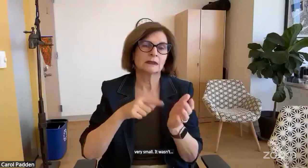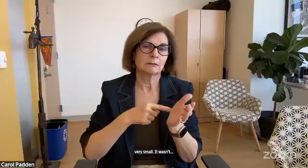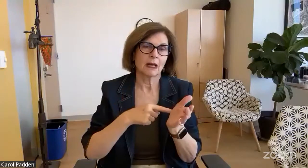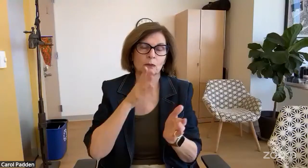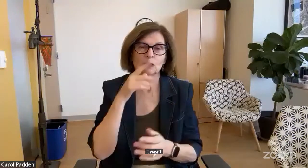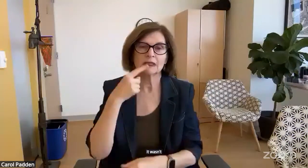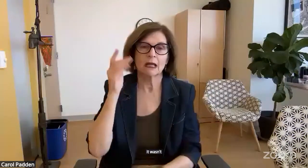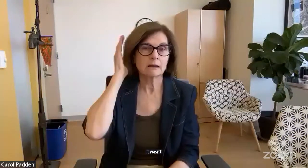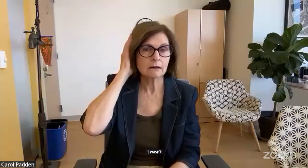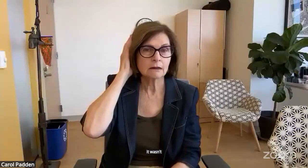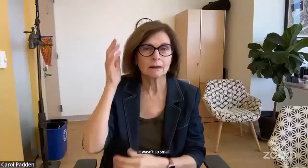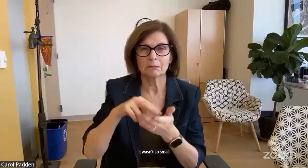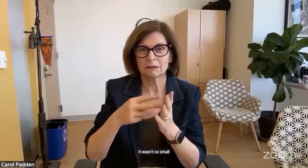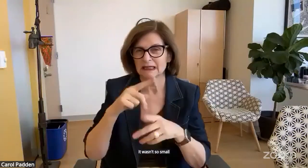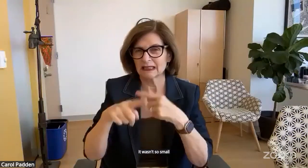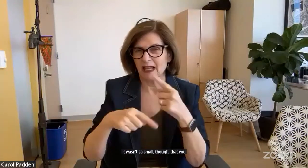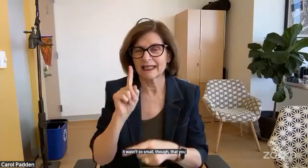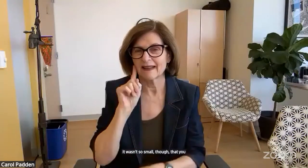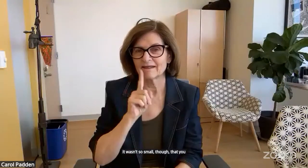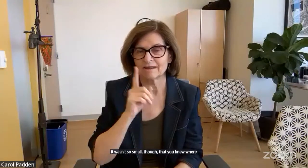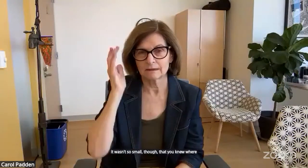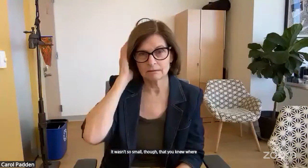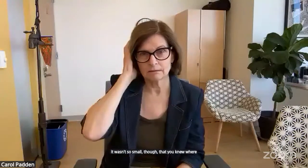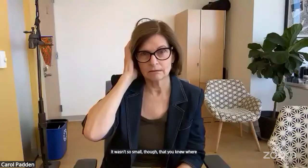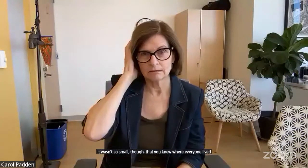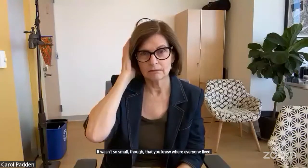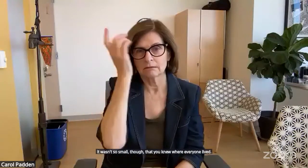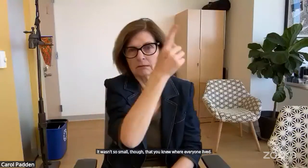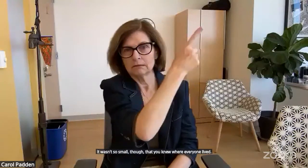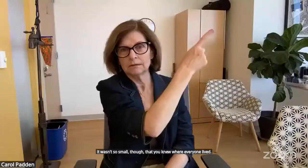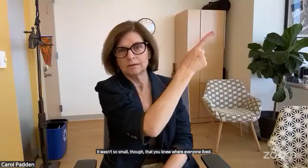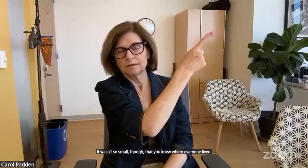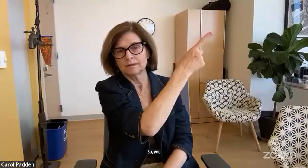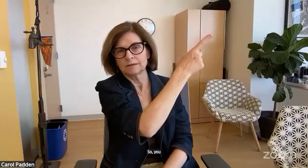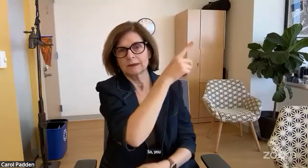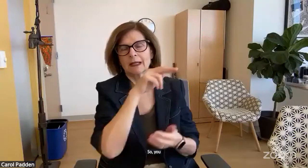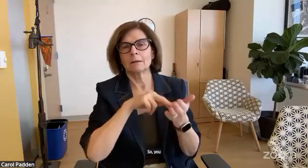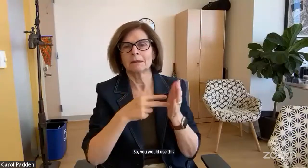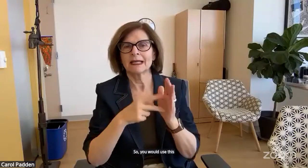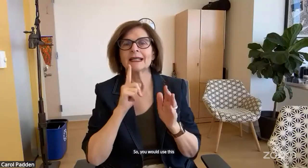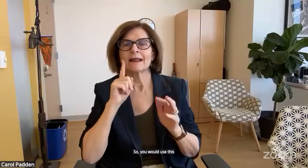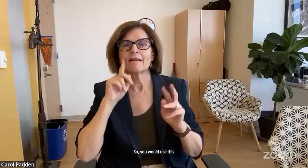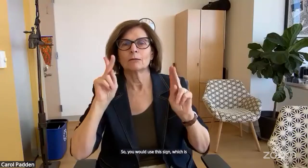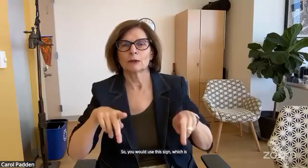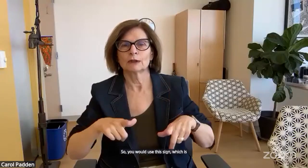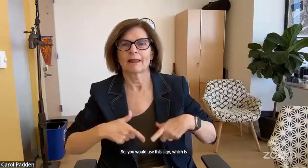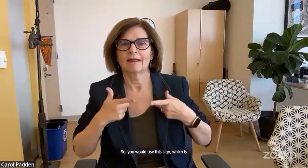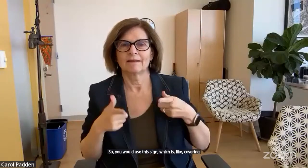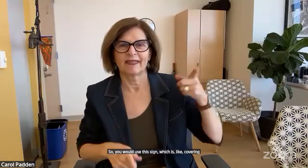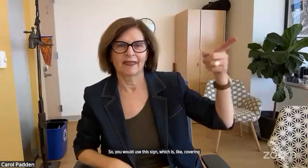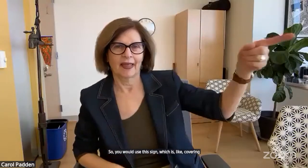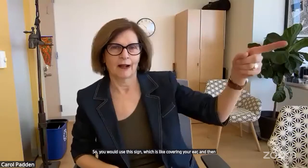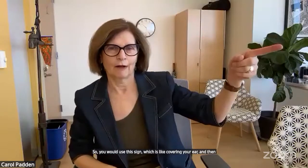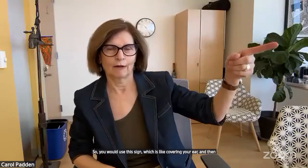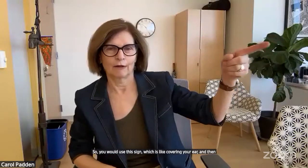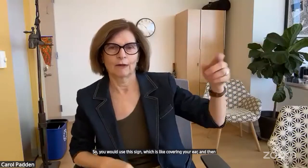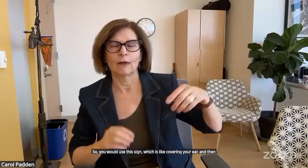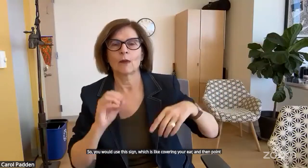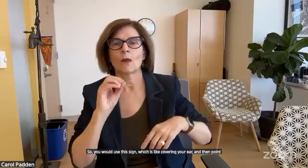It wasn't so small though that you knew where everyone lived. So you would use this sign, which is like covering your ear, and then point. So that was a way of